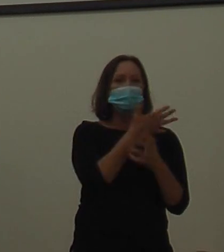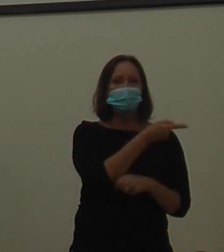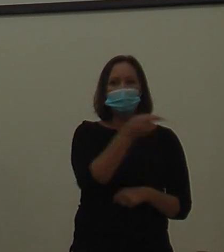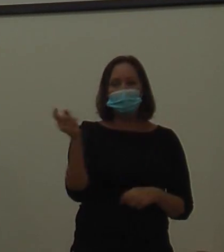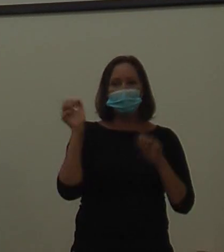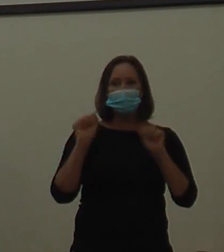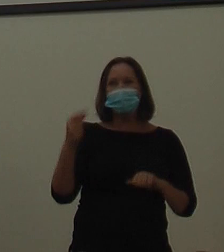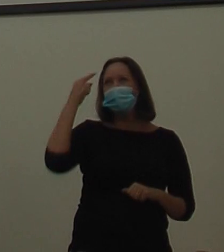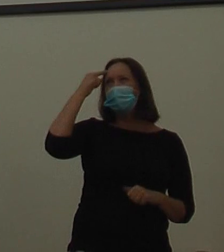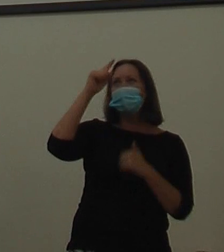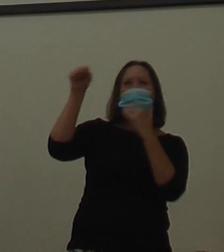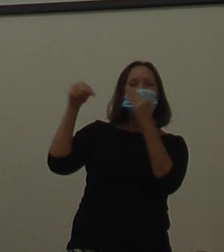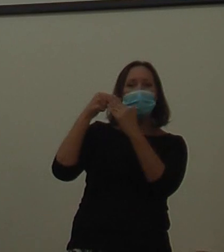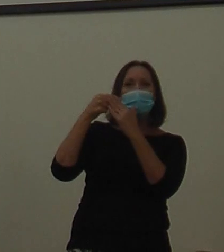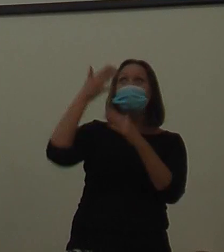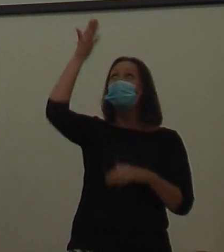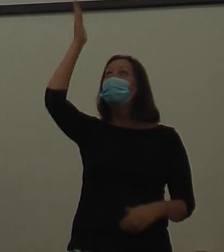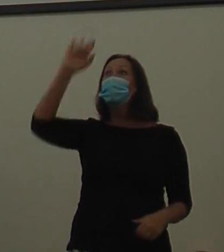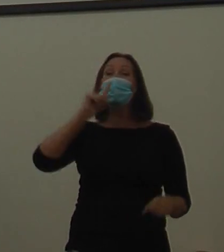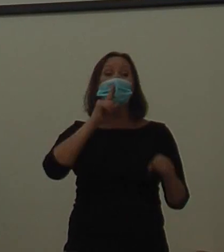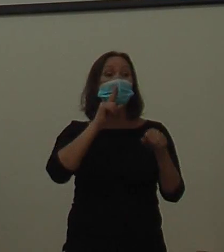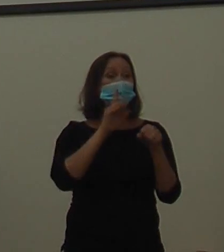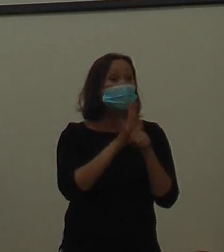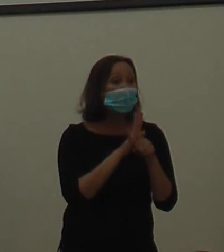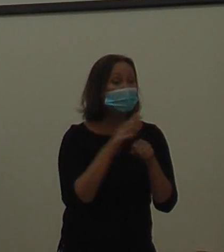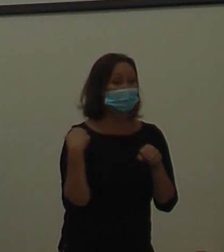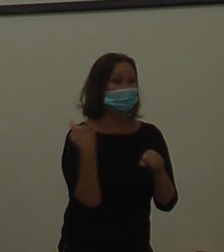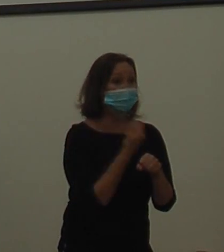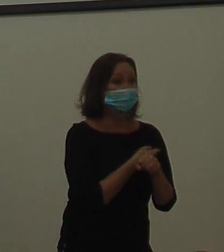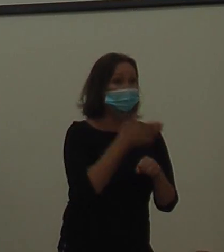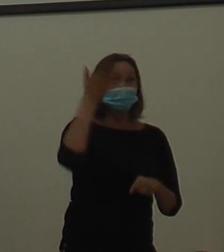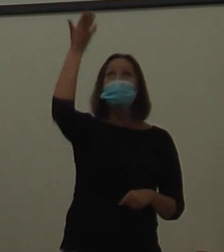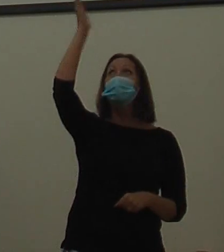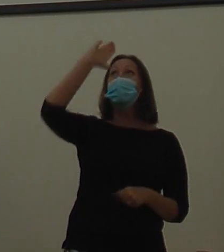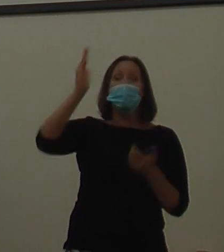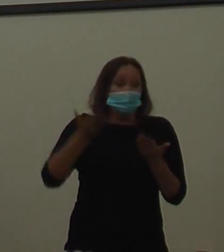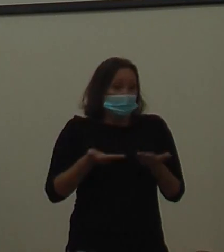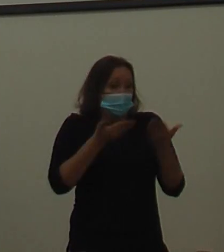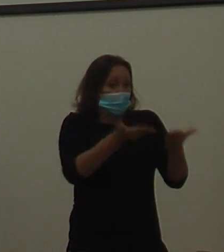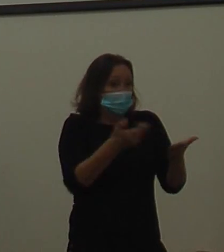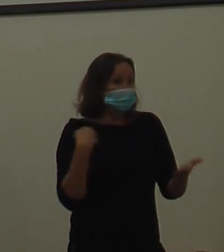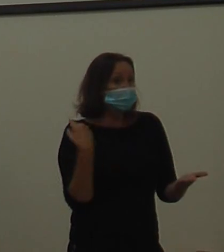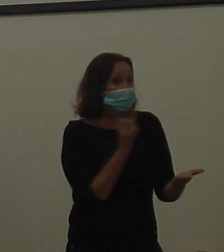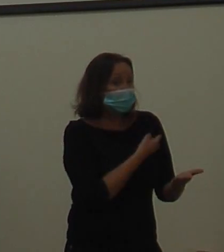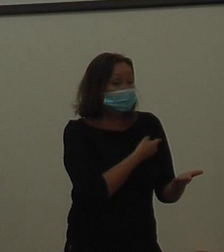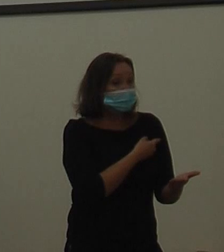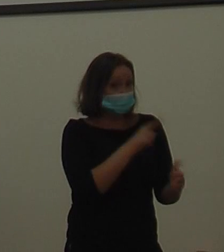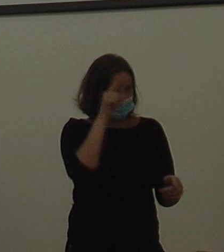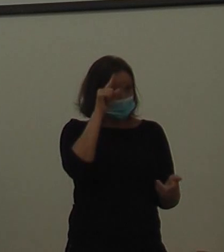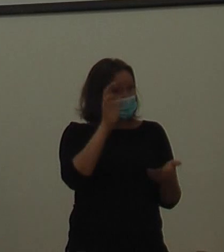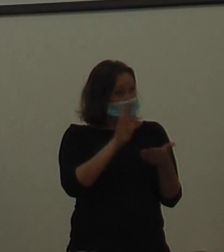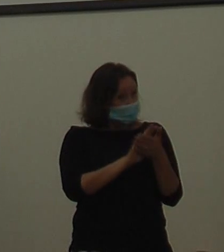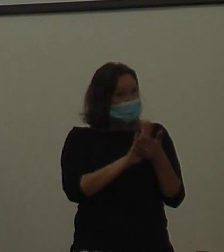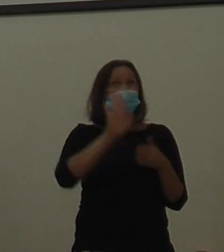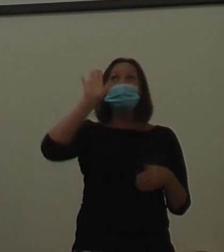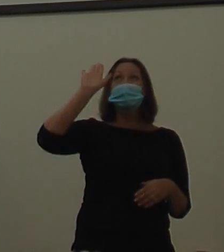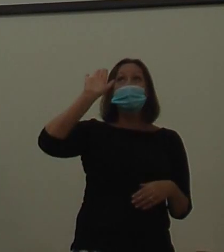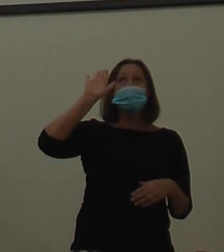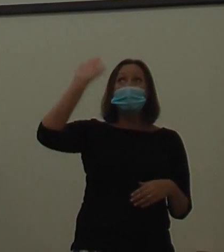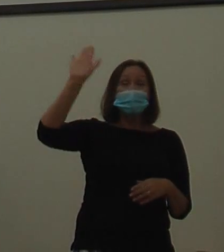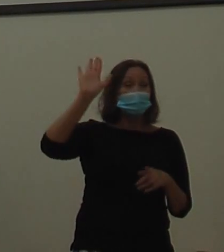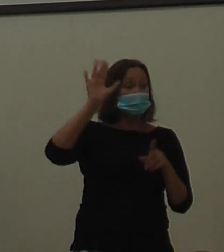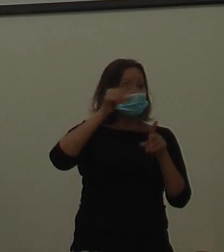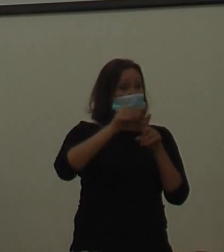That's what God has promised us. That's what God is offering us. Do we believe His word? What does He say?